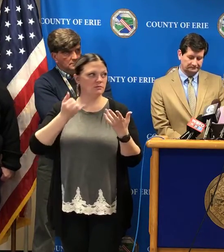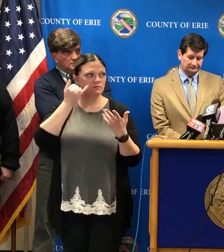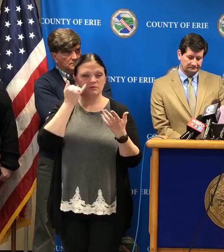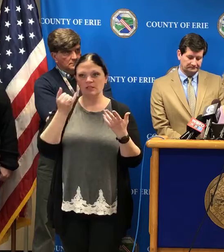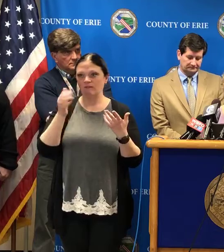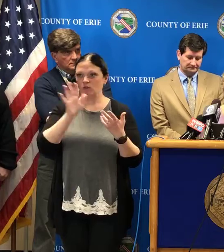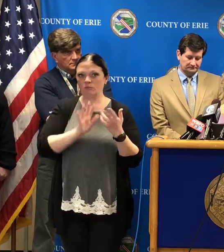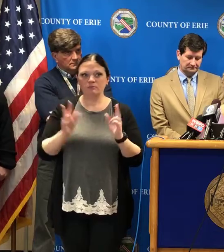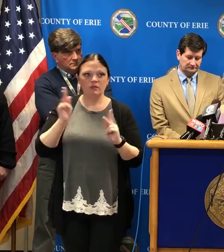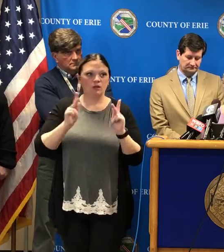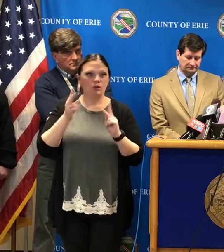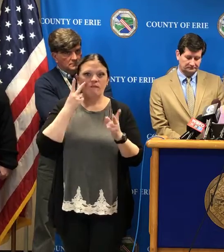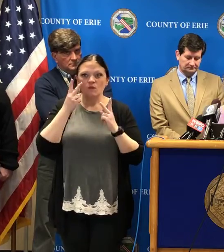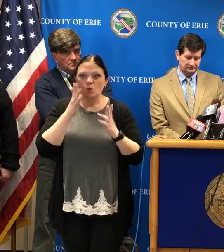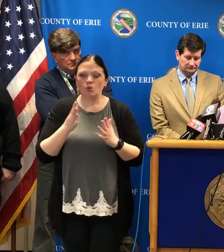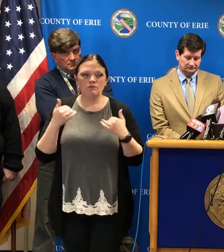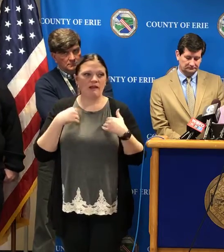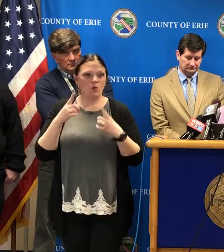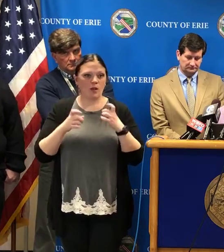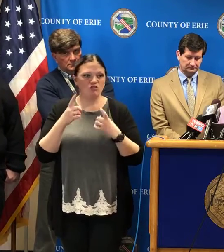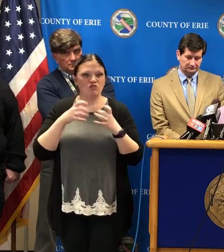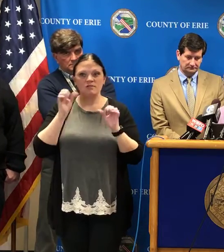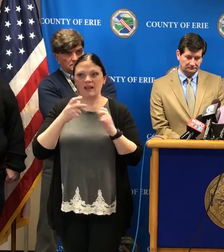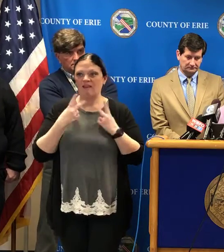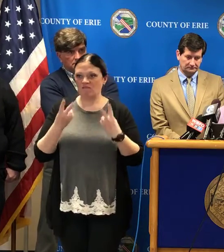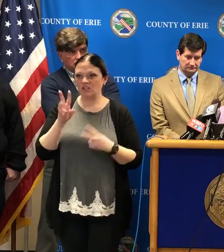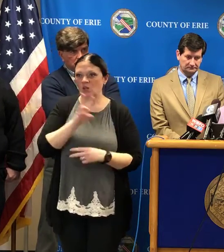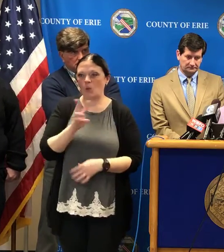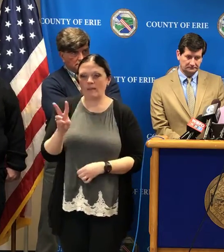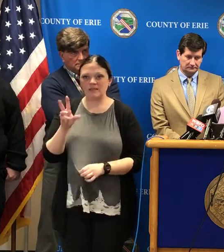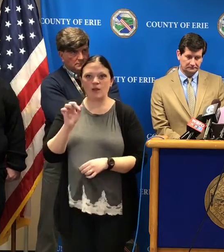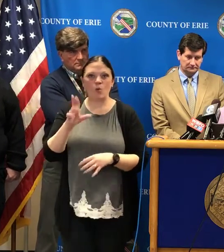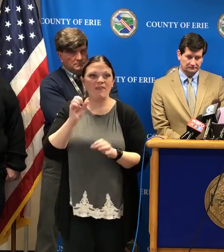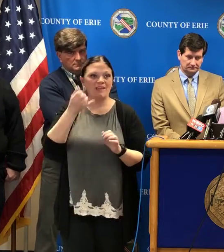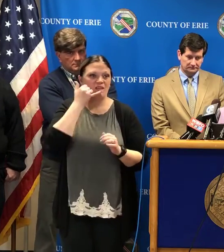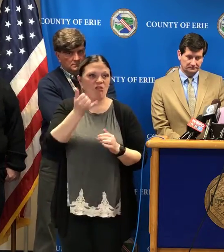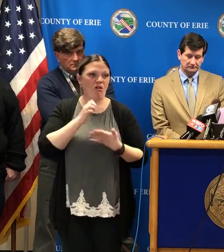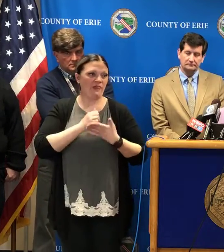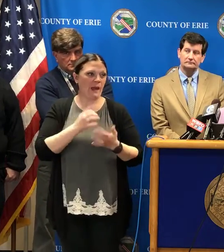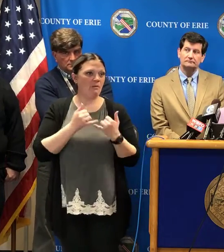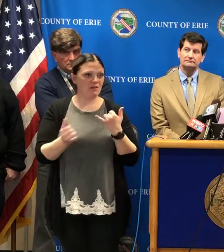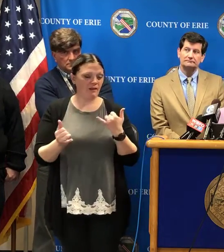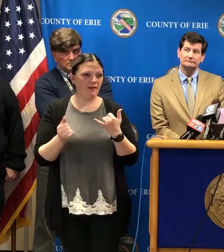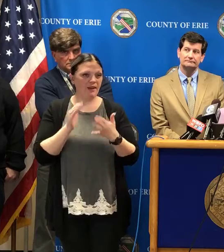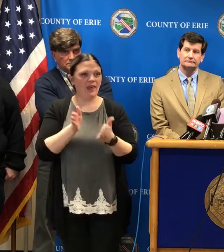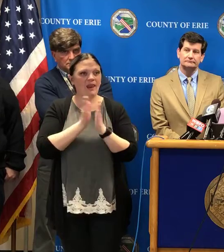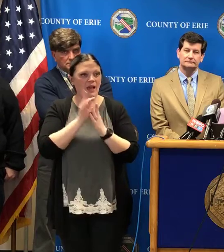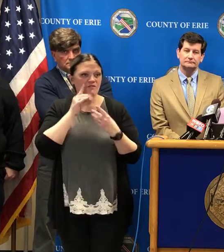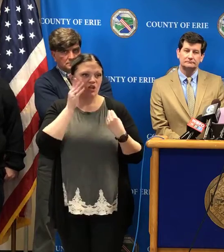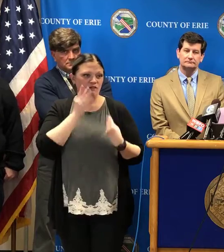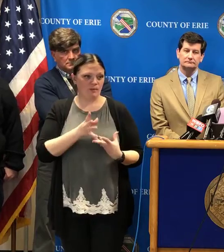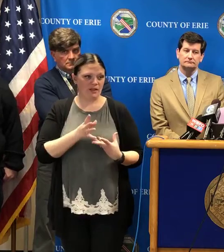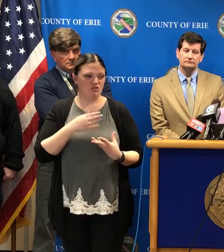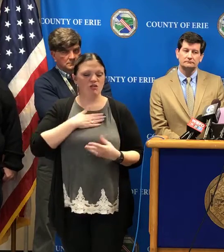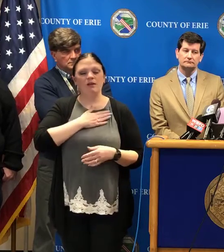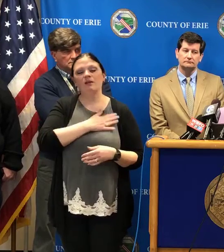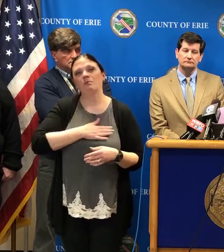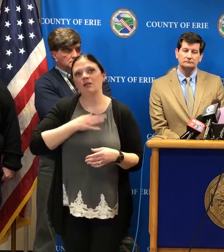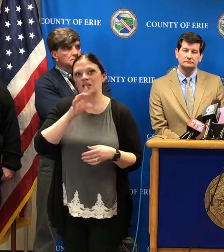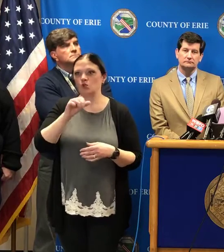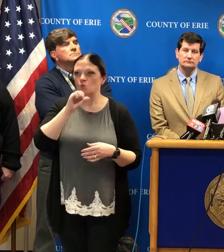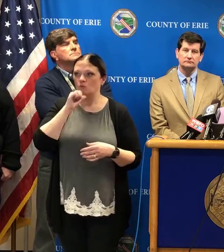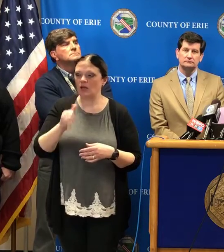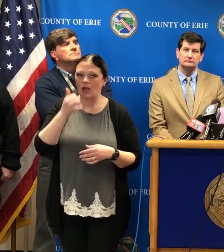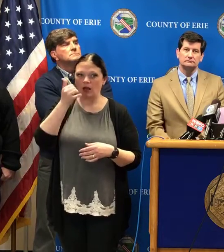viewers have questions, they should go to one of these websites or they can call our helpline and ask for information. Please do